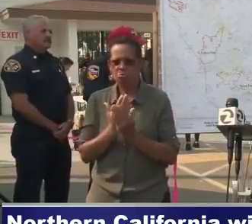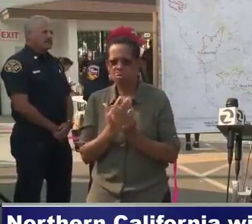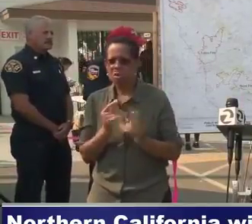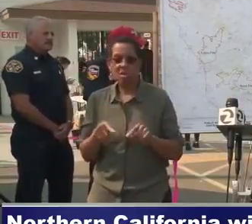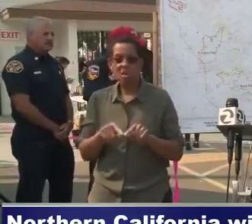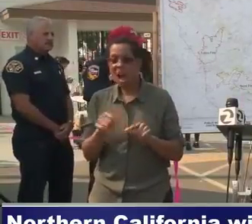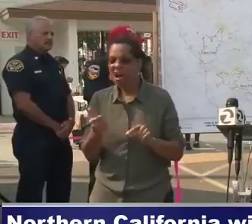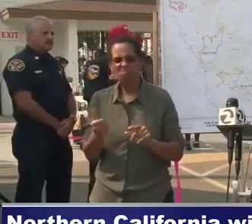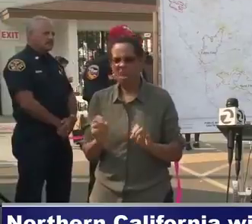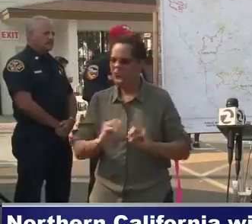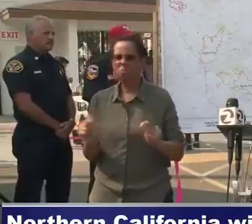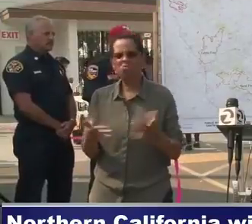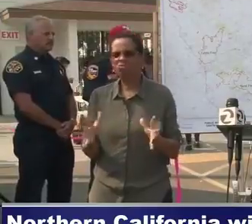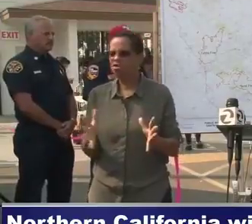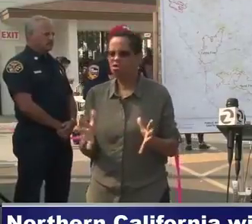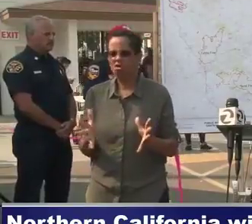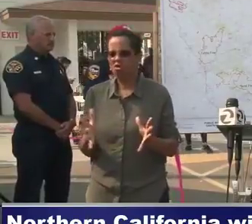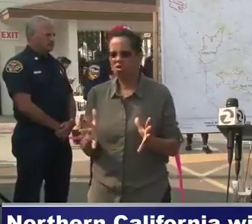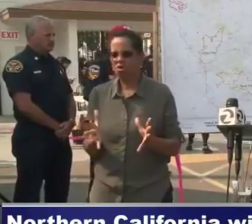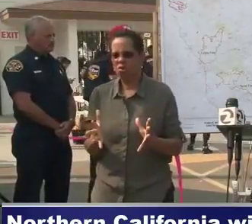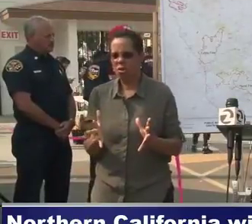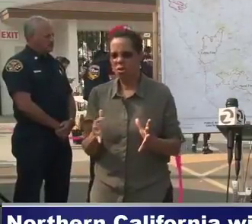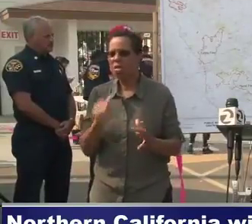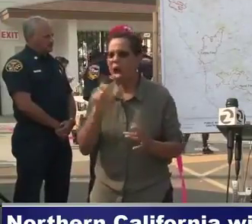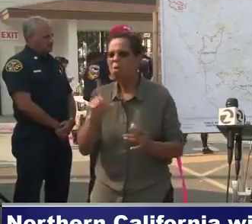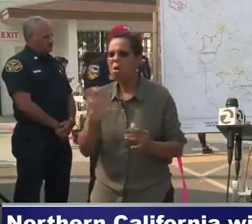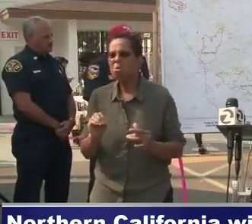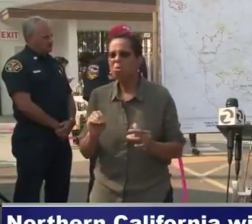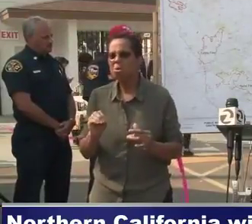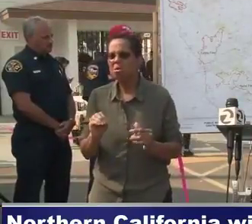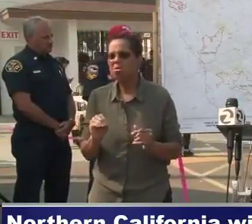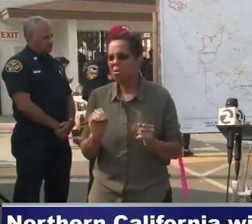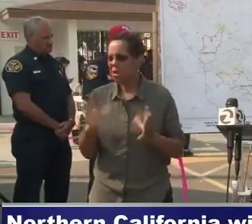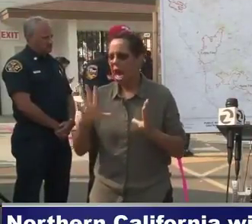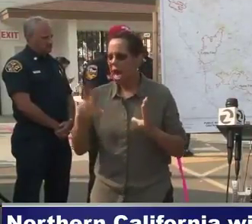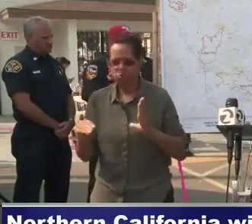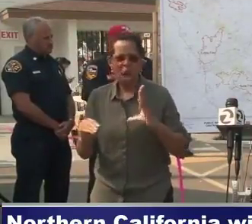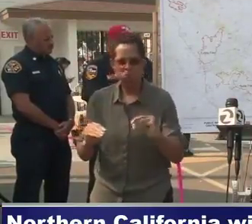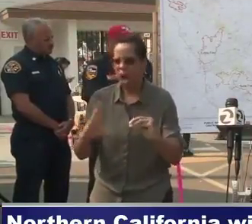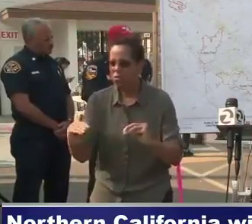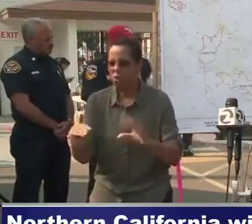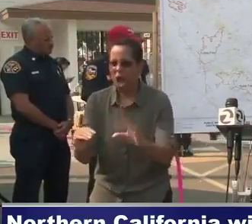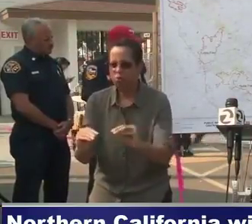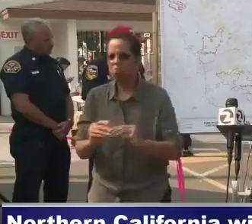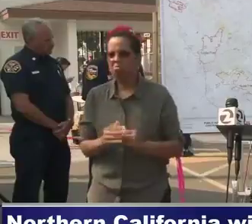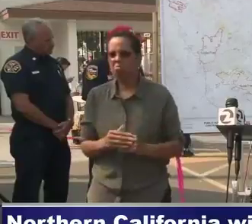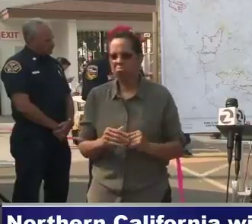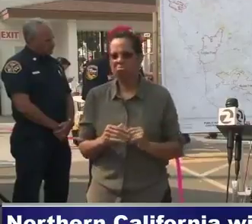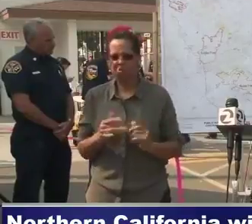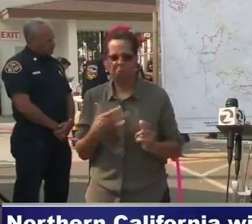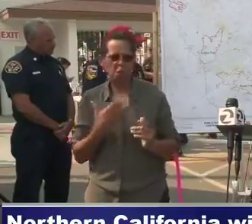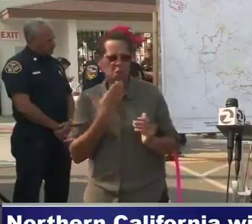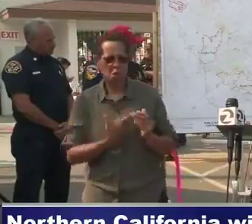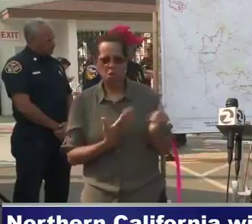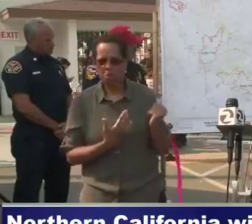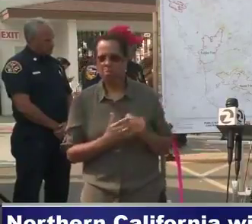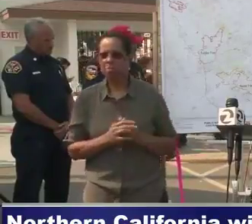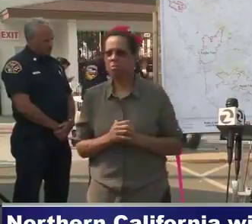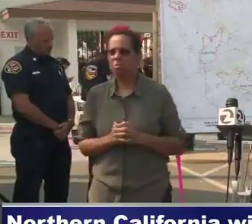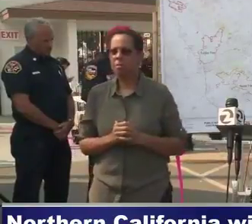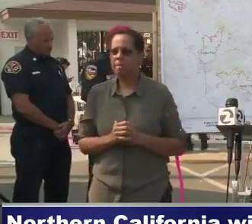100%, so not 100% comfortable depending on the wind event. But we're doing good progress there. Down here on